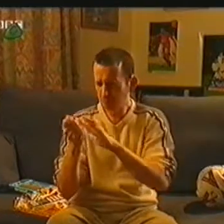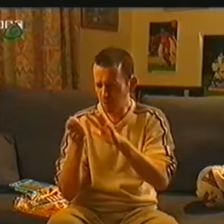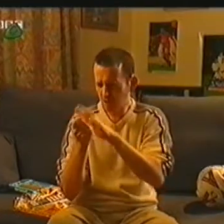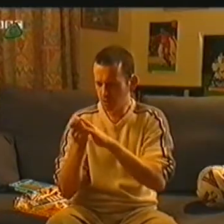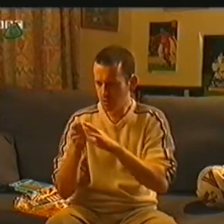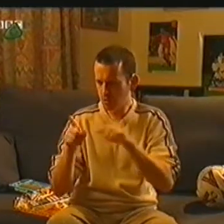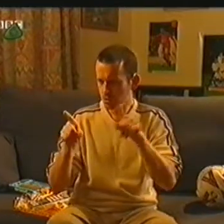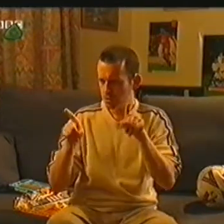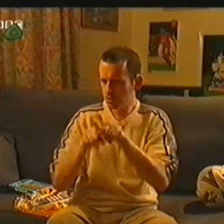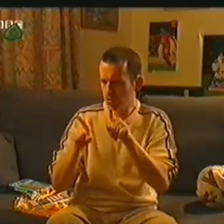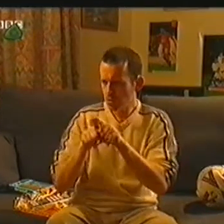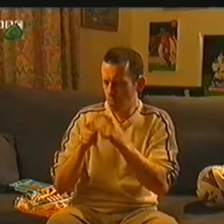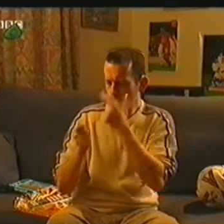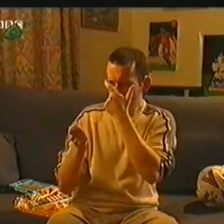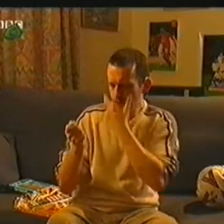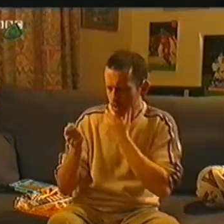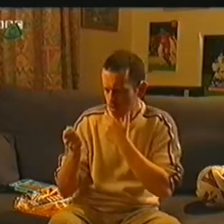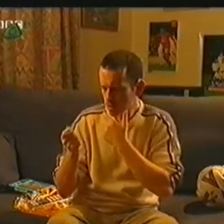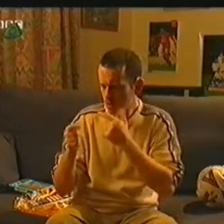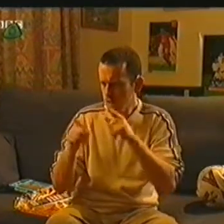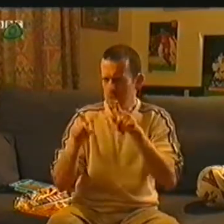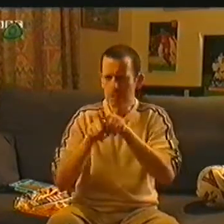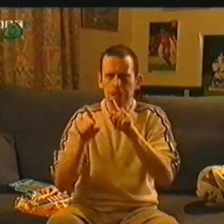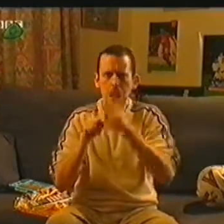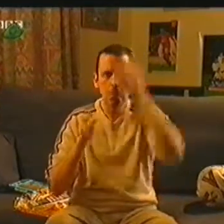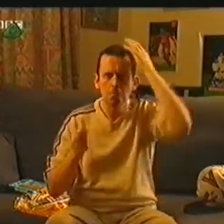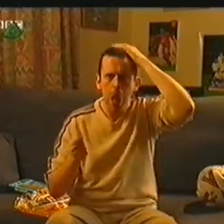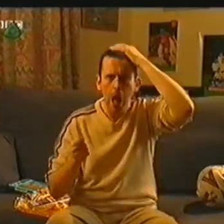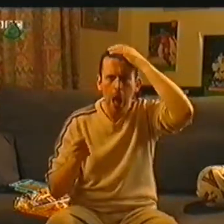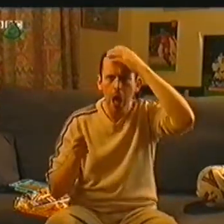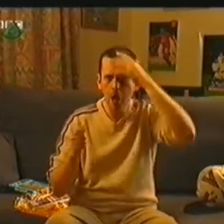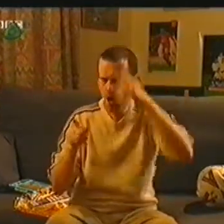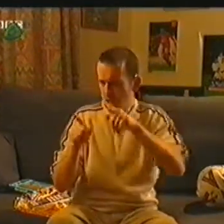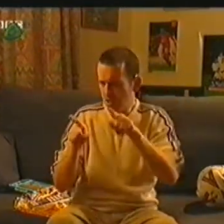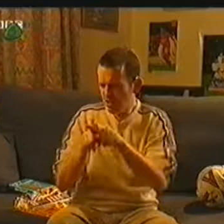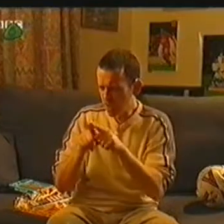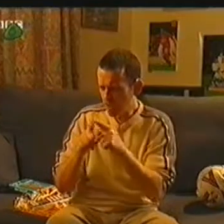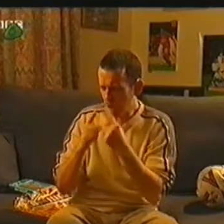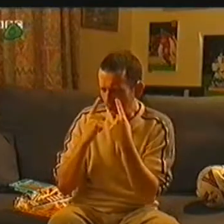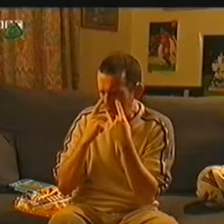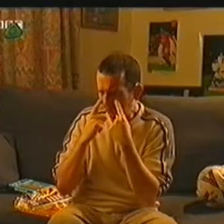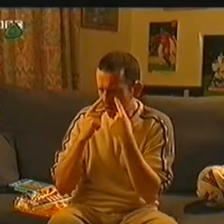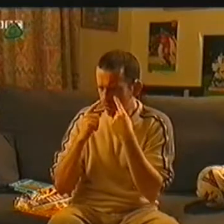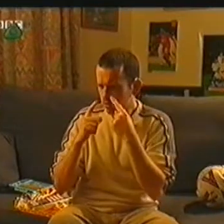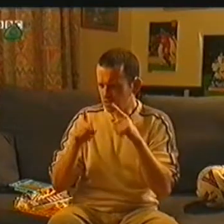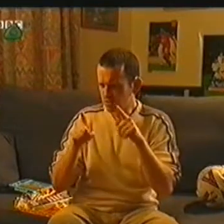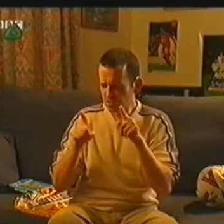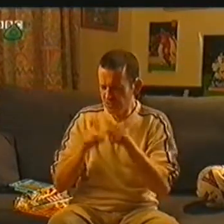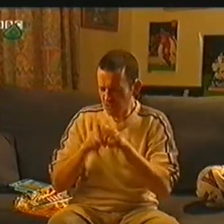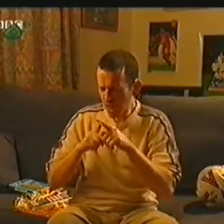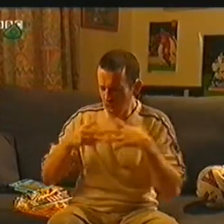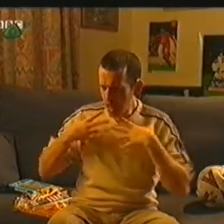photo. Josh had only seen photos of his granddad as an adult. In the picture, there was a boy looking up at